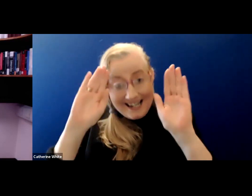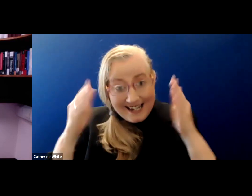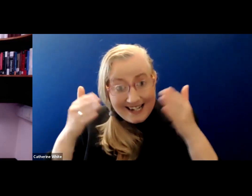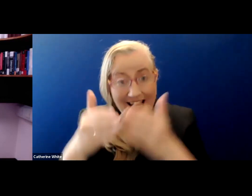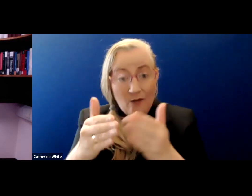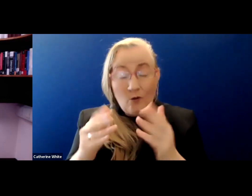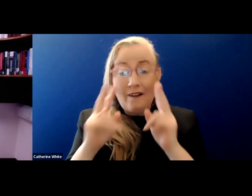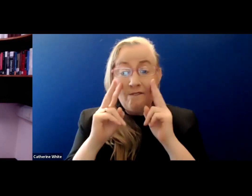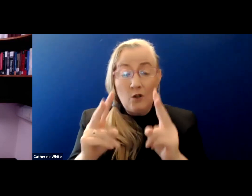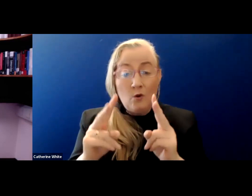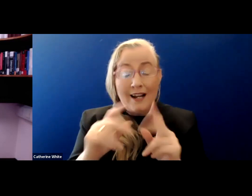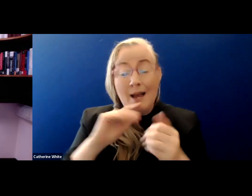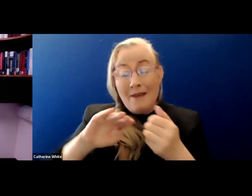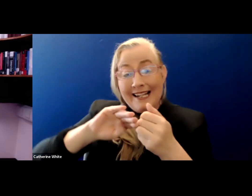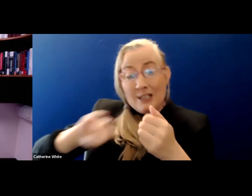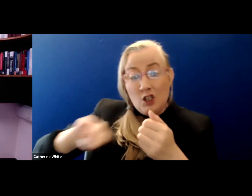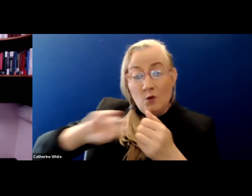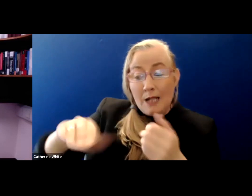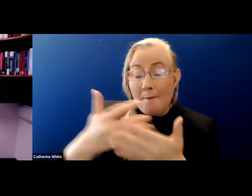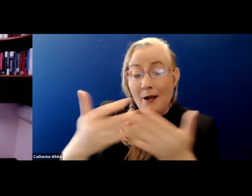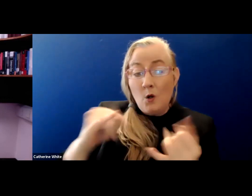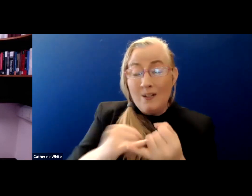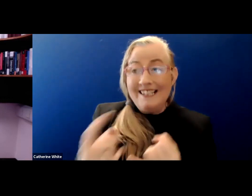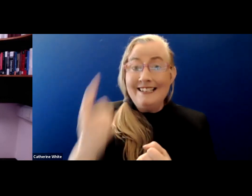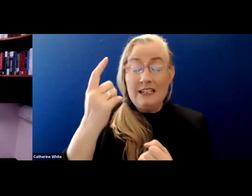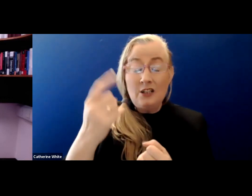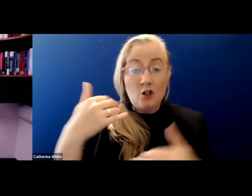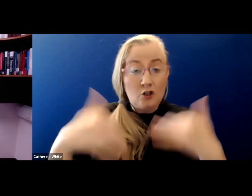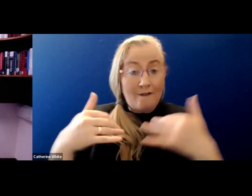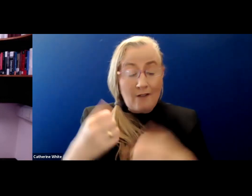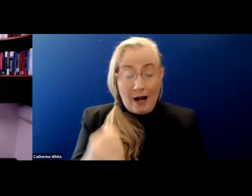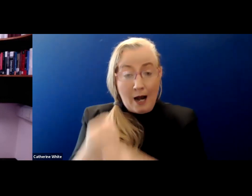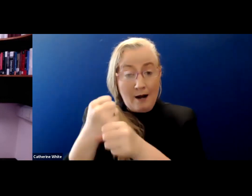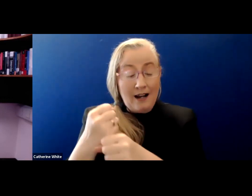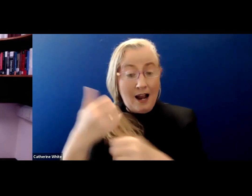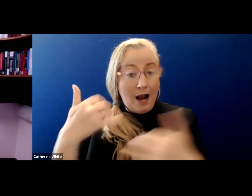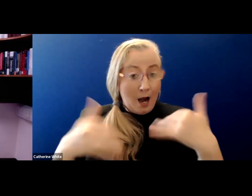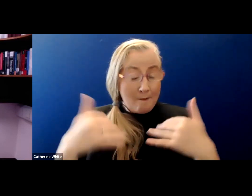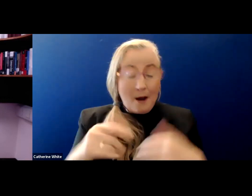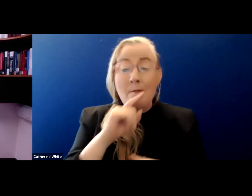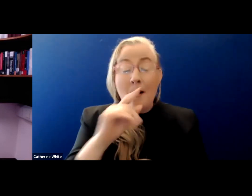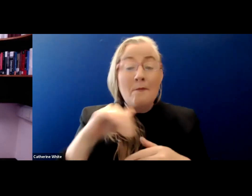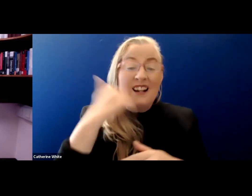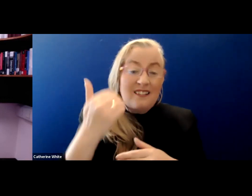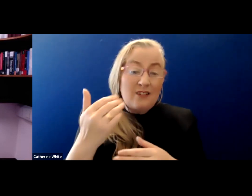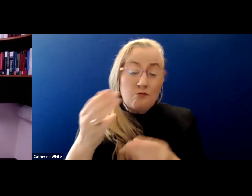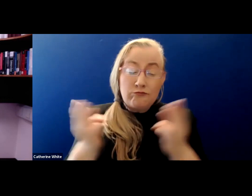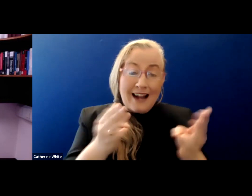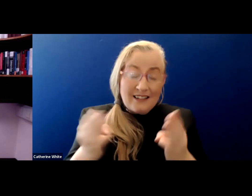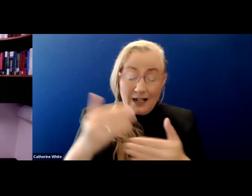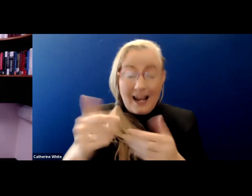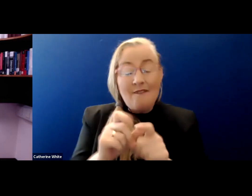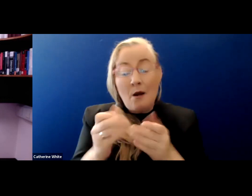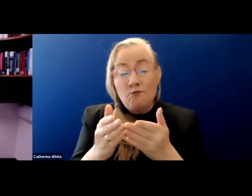risks excluding many who have suffered harm, but given the pragmatics involved, a broad inclusive